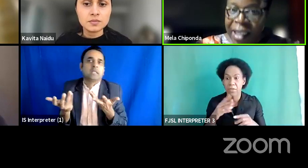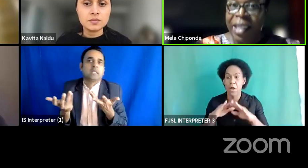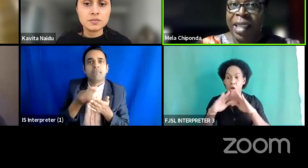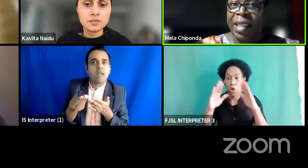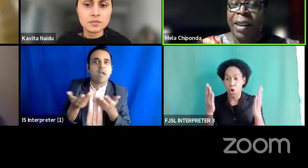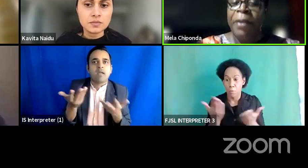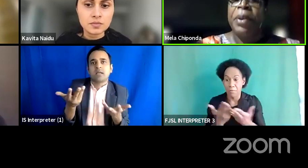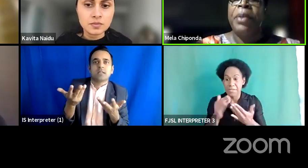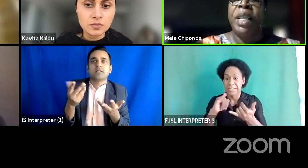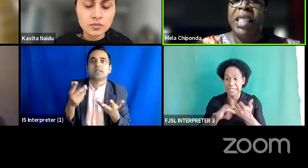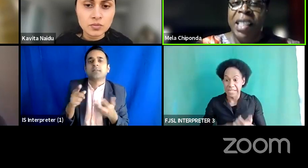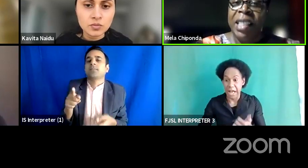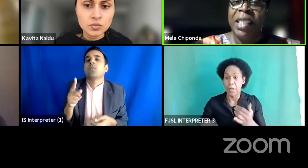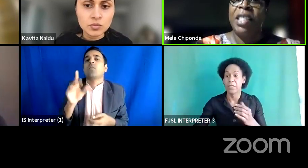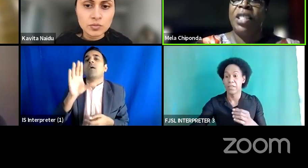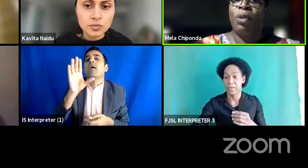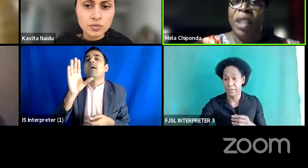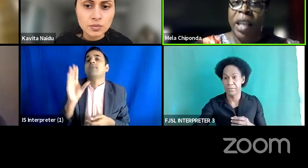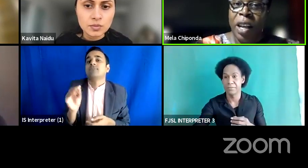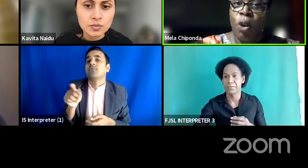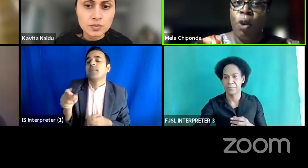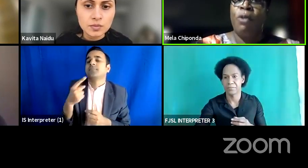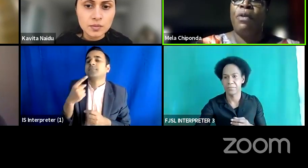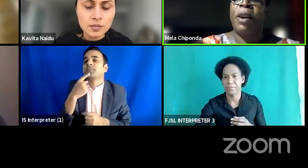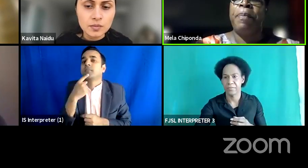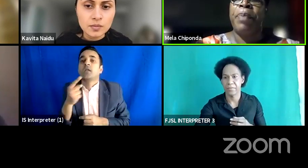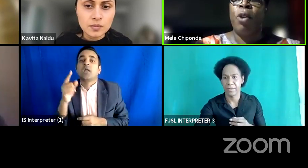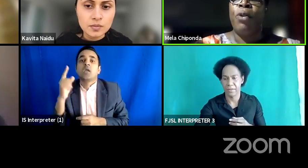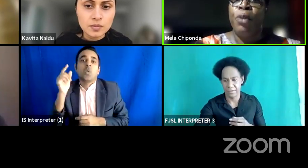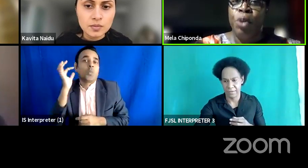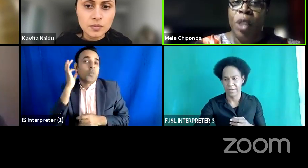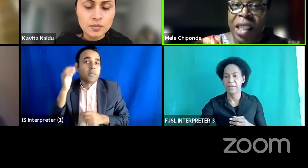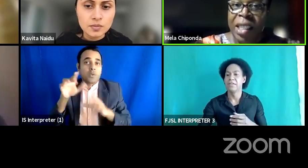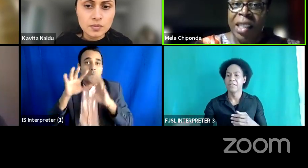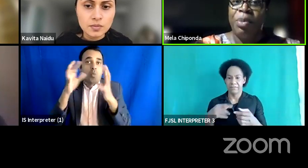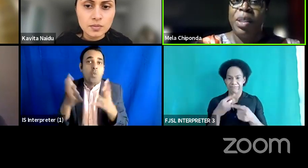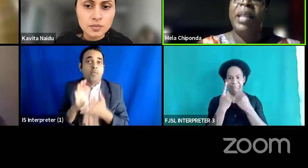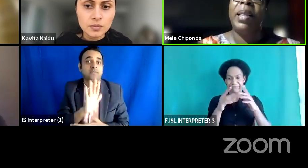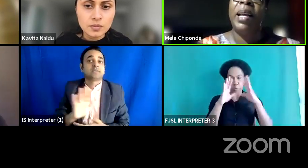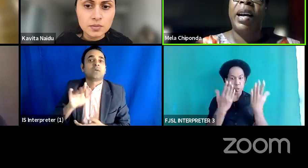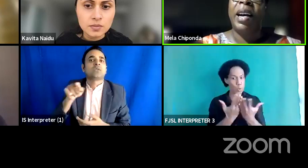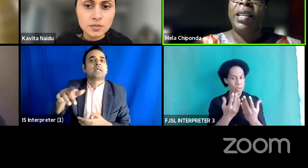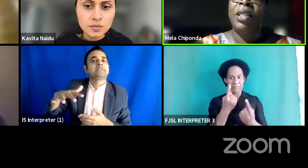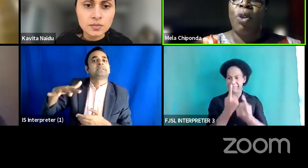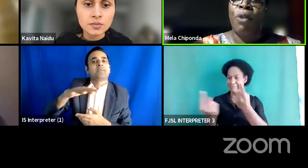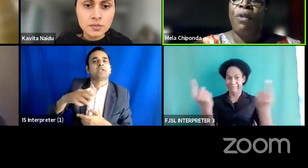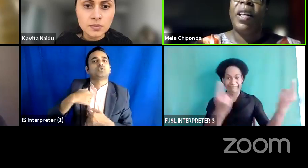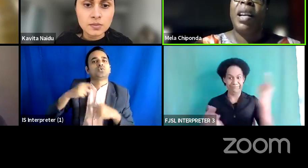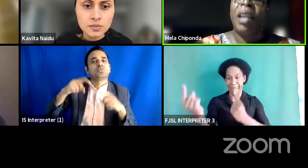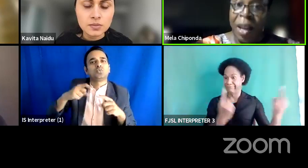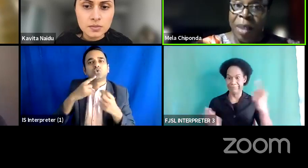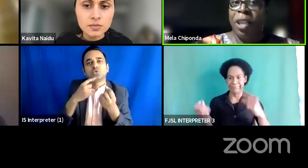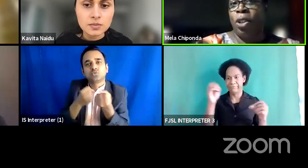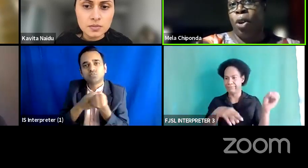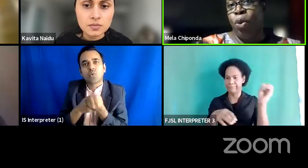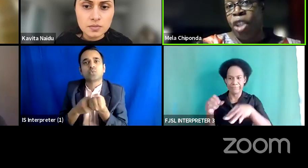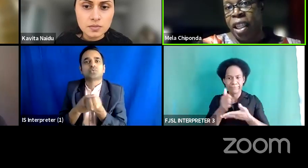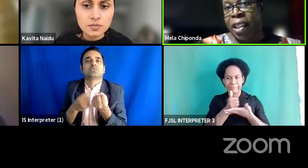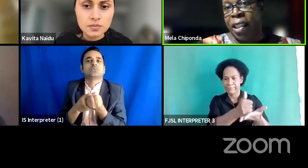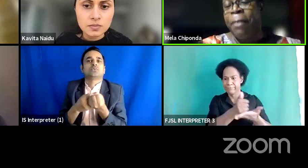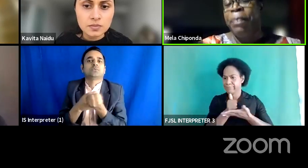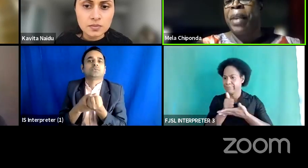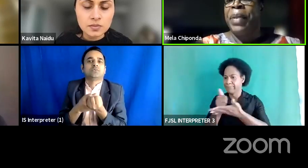support the resistance of taking over of food systems in the guise of